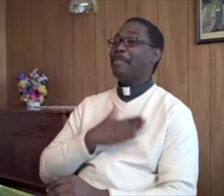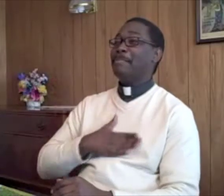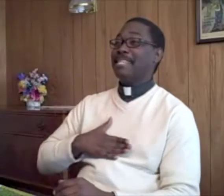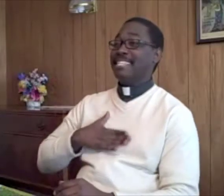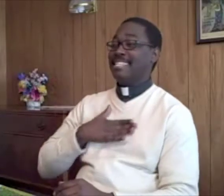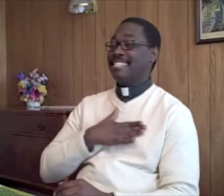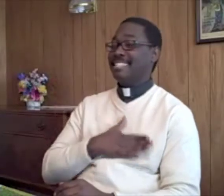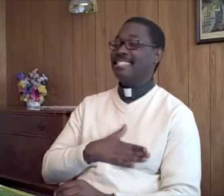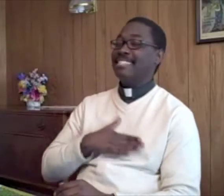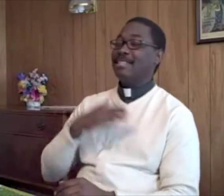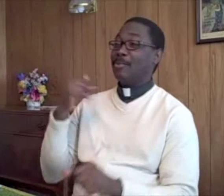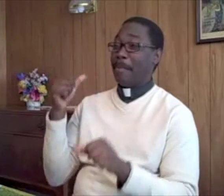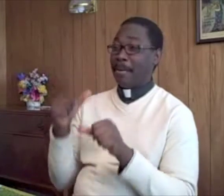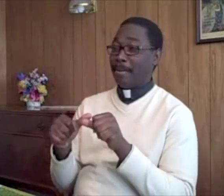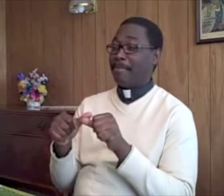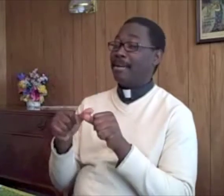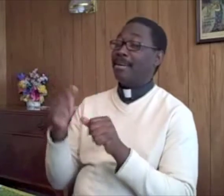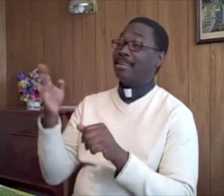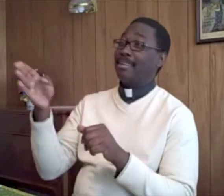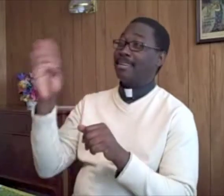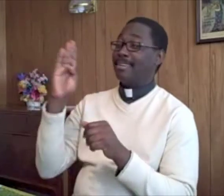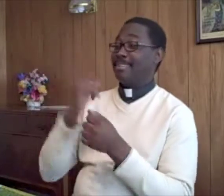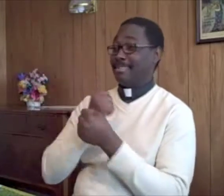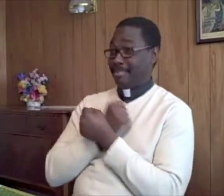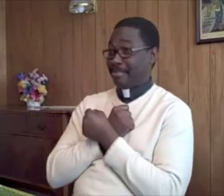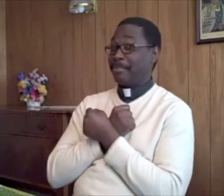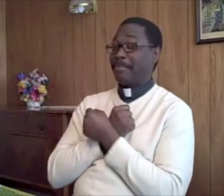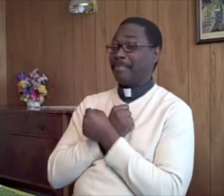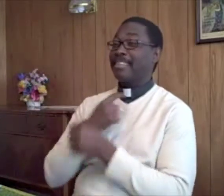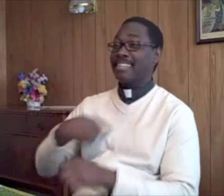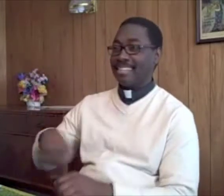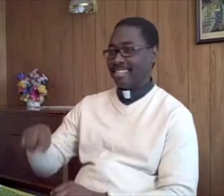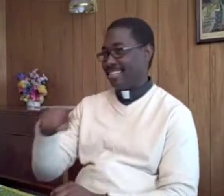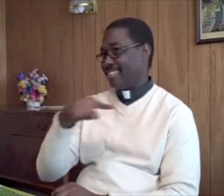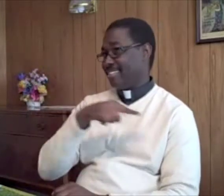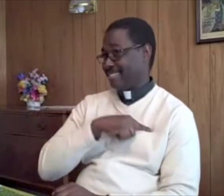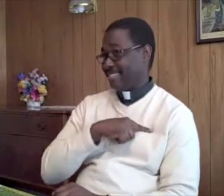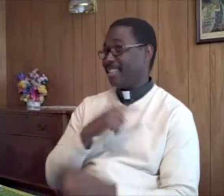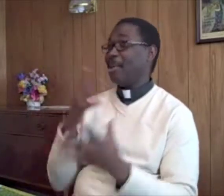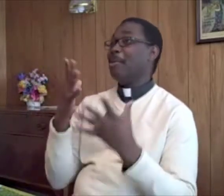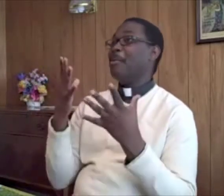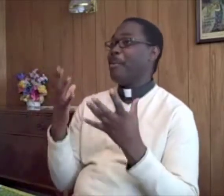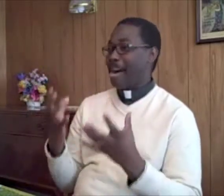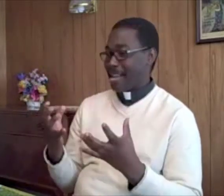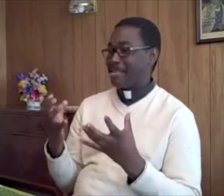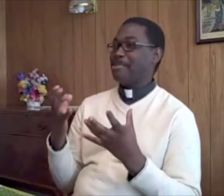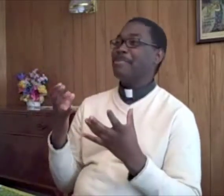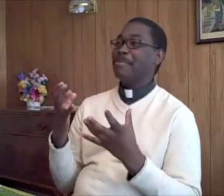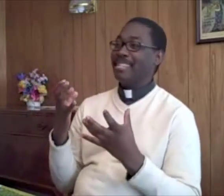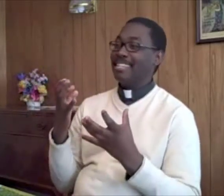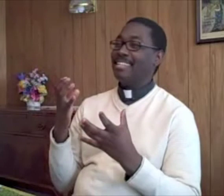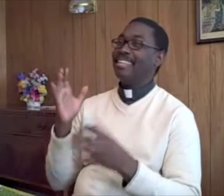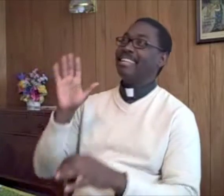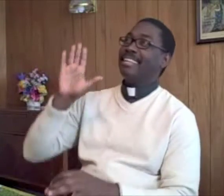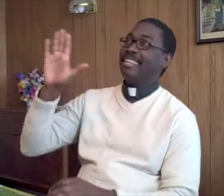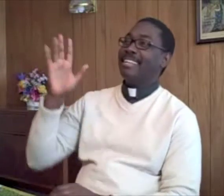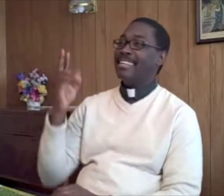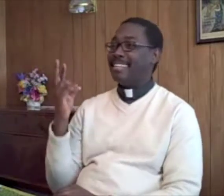Okay, well, I'd like to tell them to please remember that God loves each and every one of us. And He